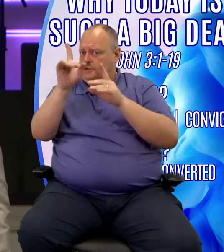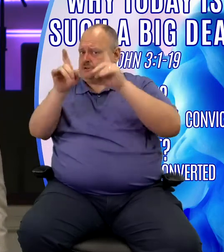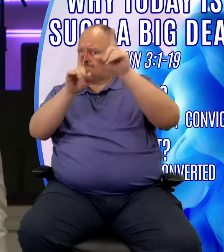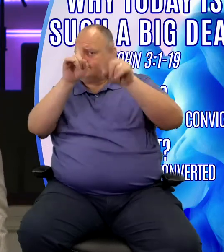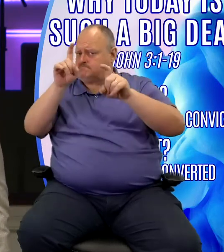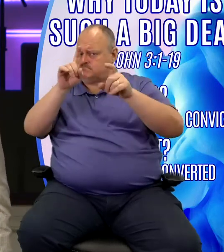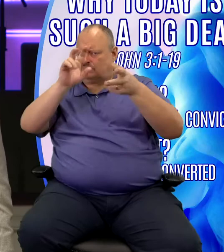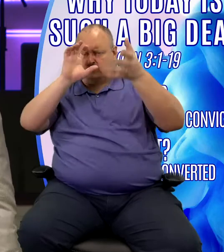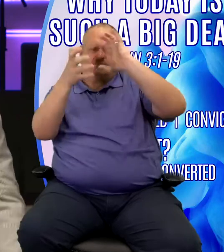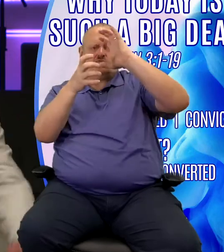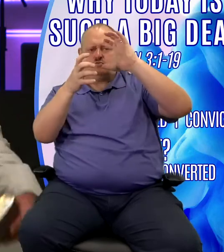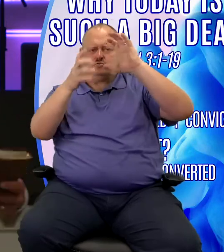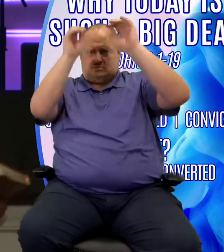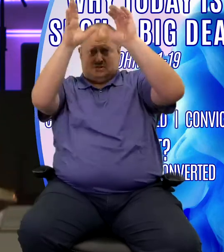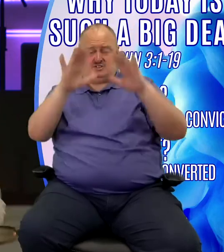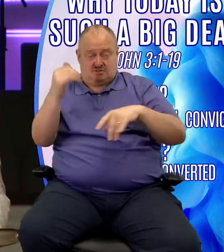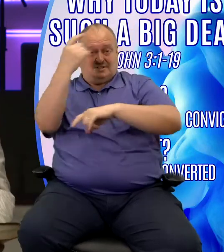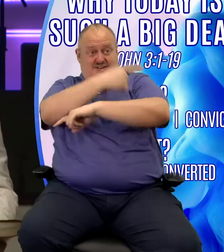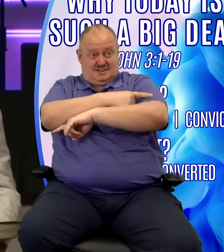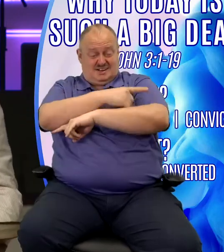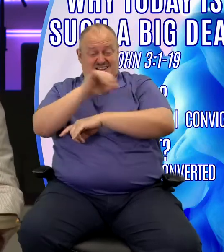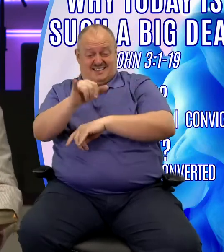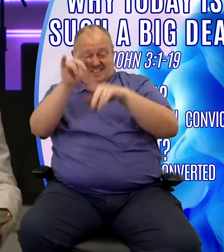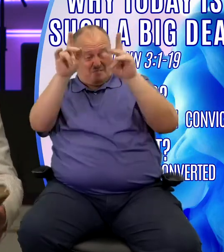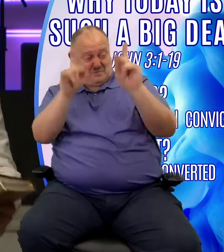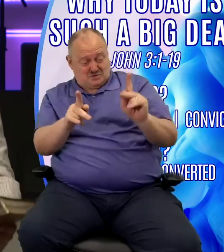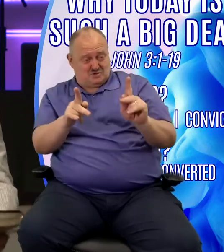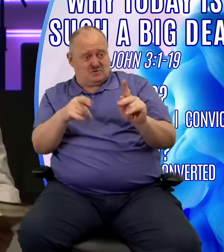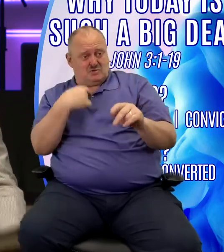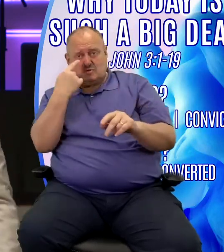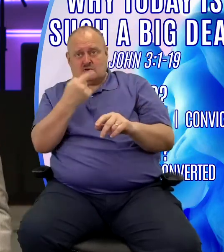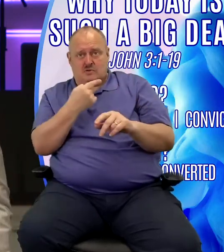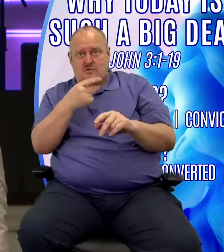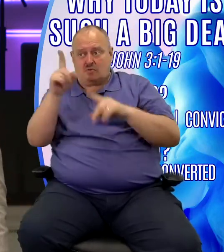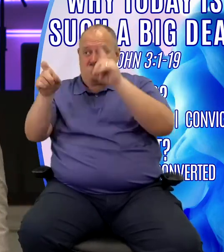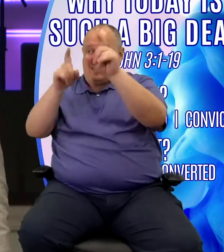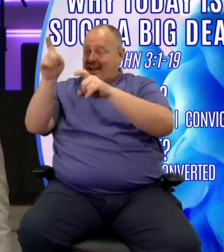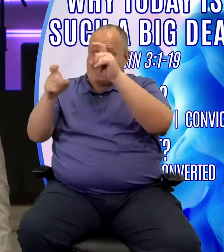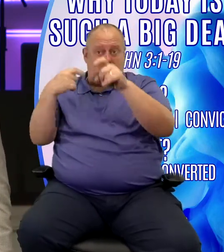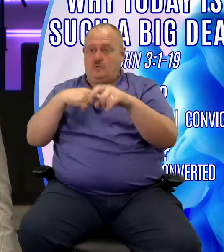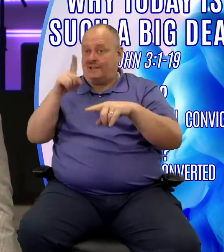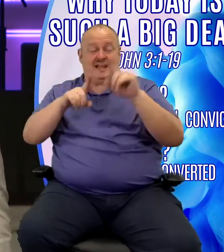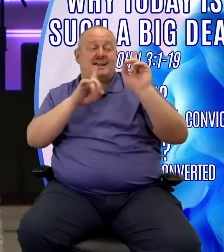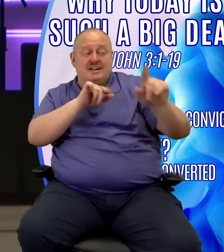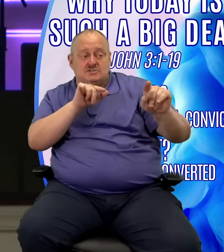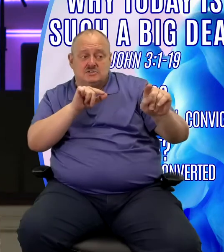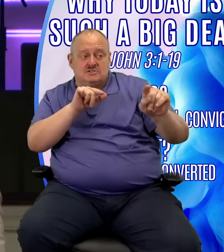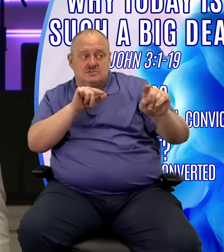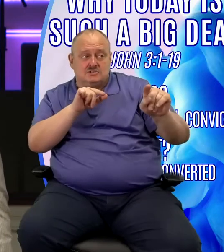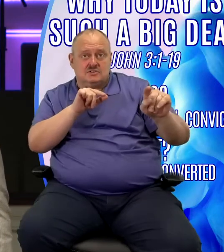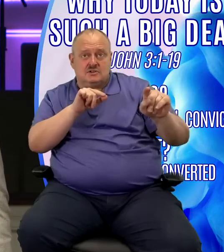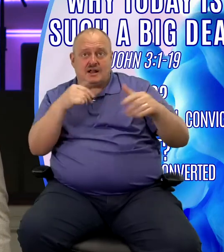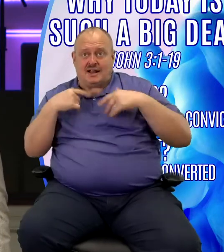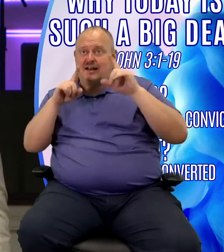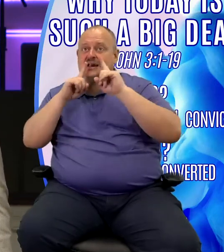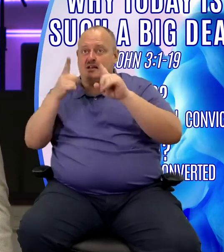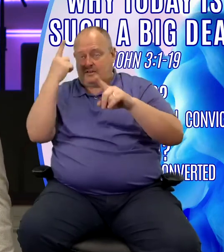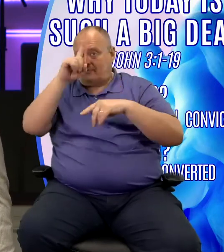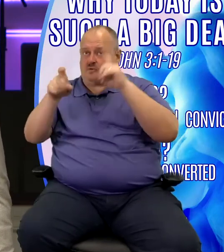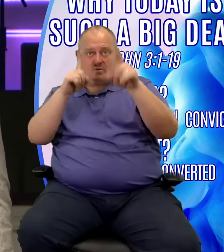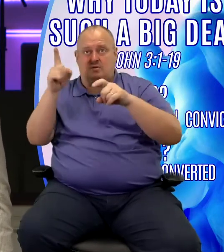scholars of the day? Is this the one who asked questions we couldn't answer, and he had answers for